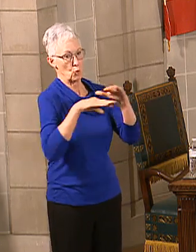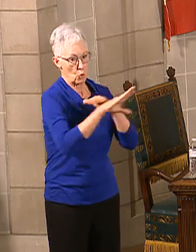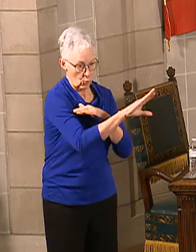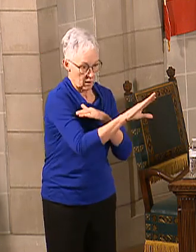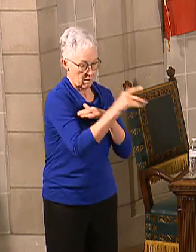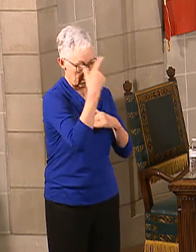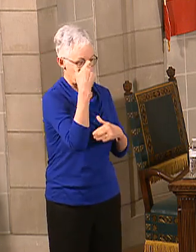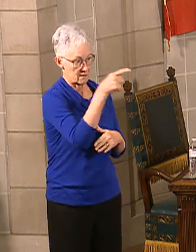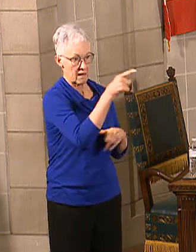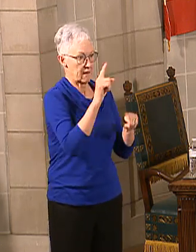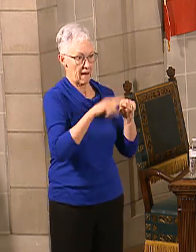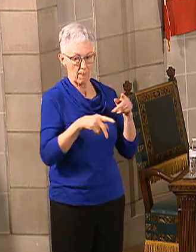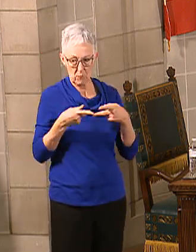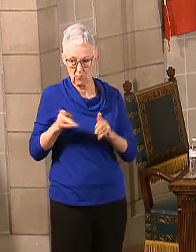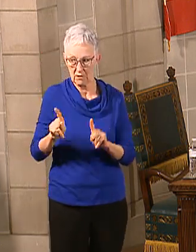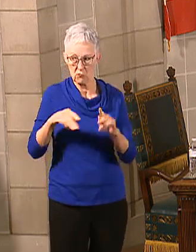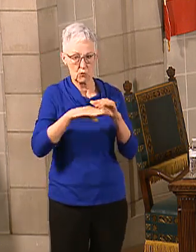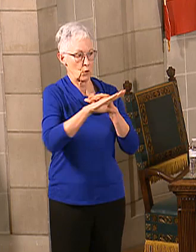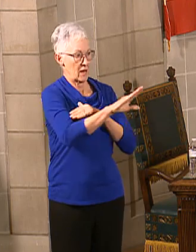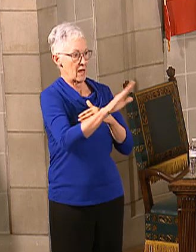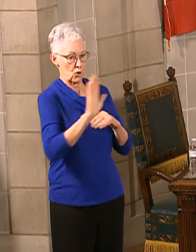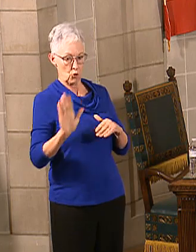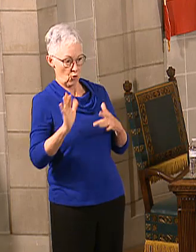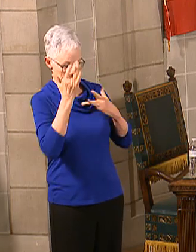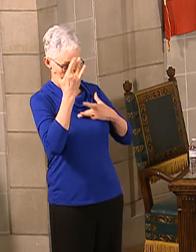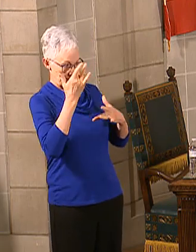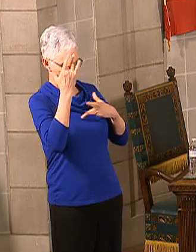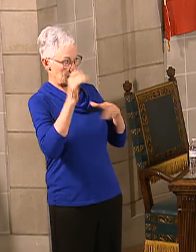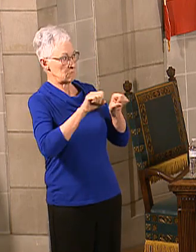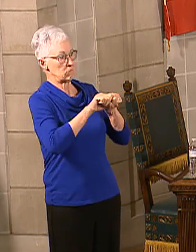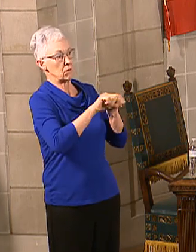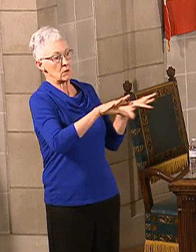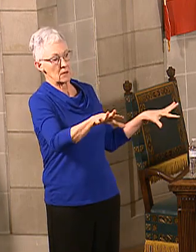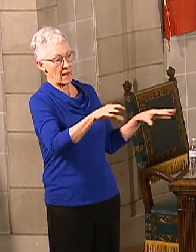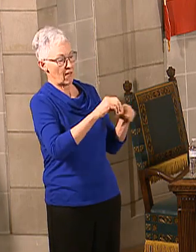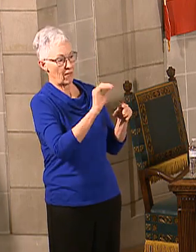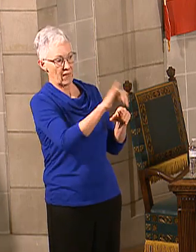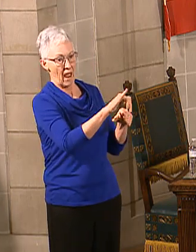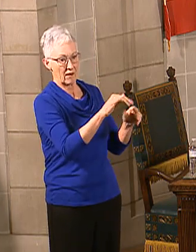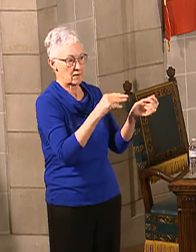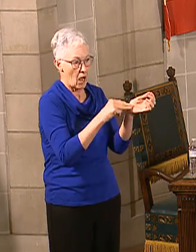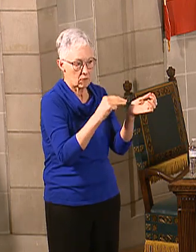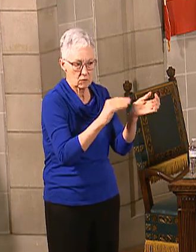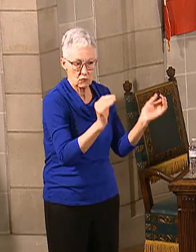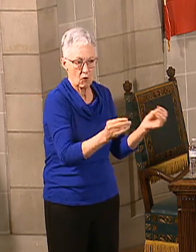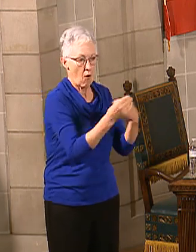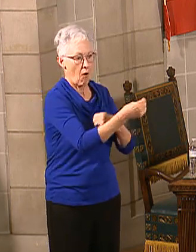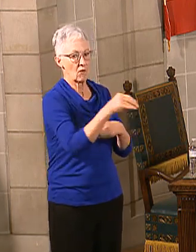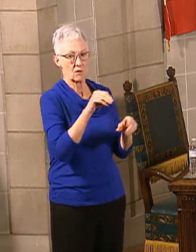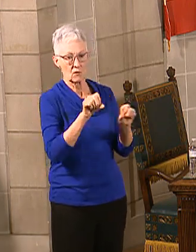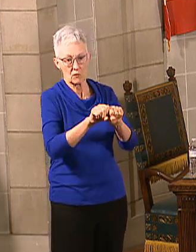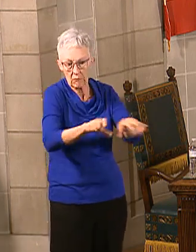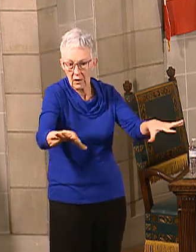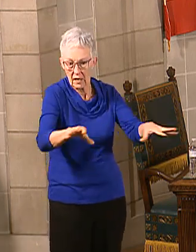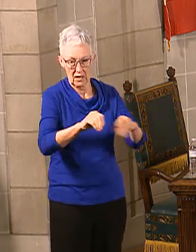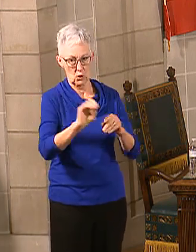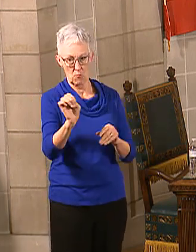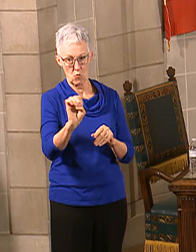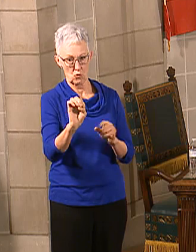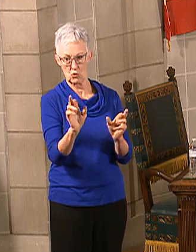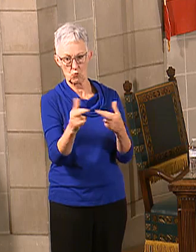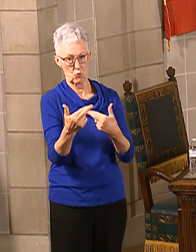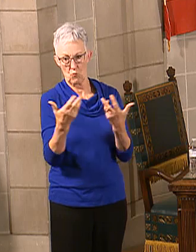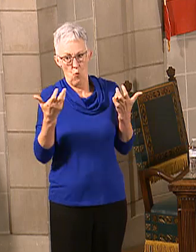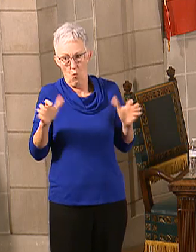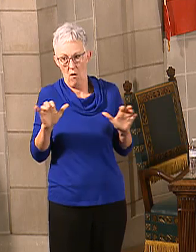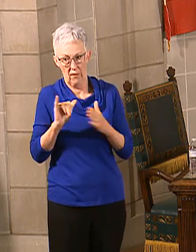that again. Please, these social distancing measures are so important. We need everybody to participate. I think